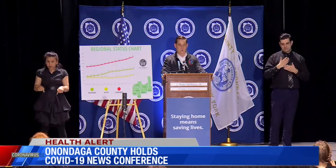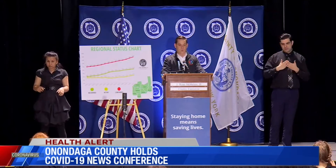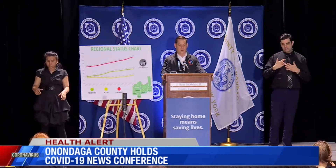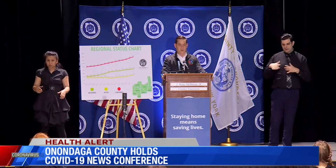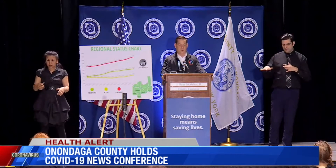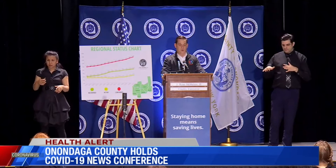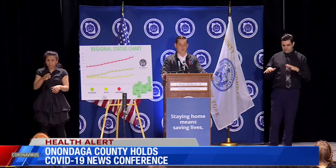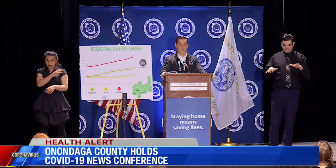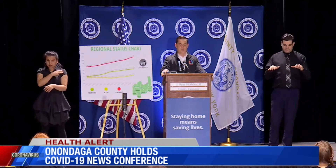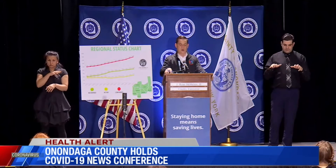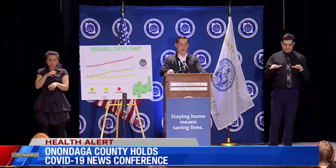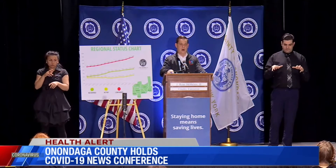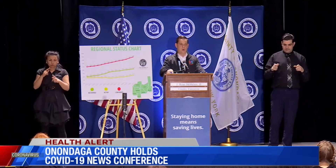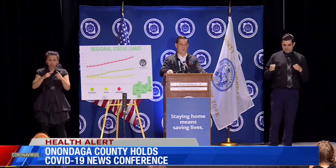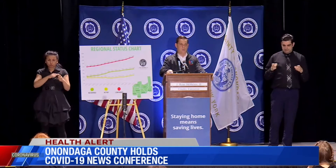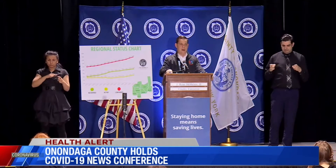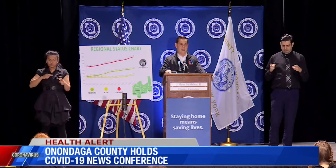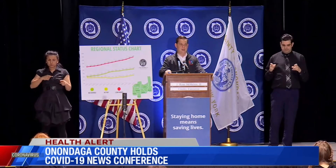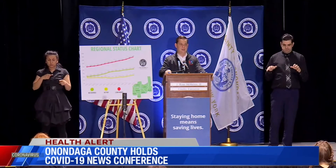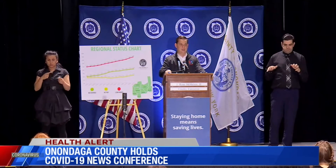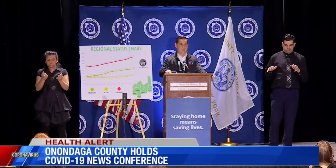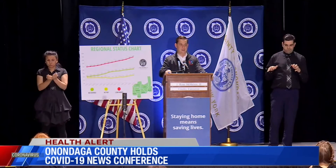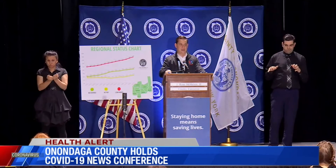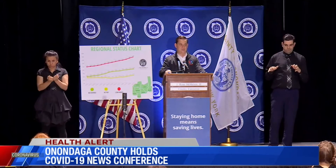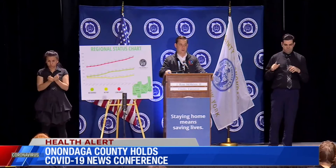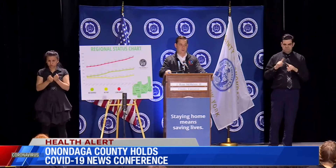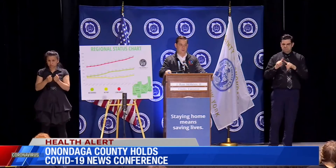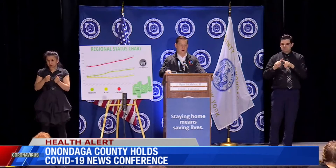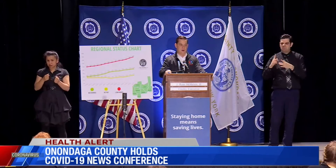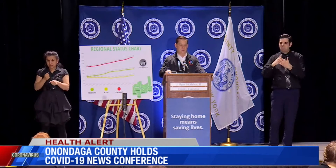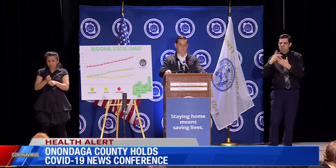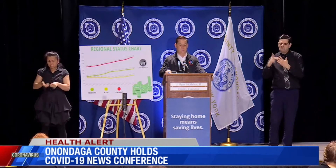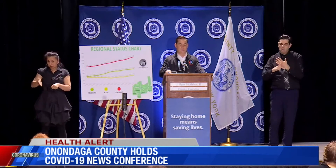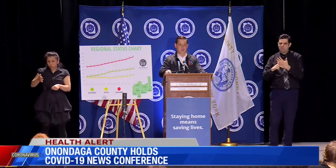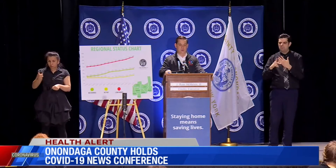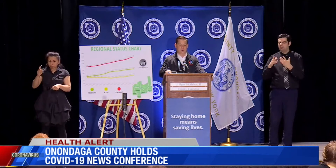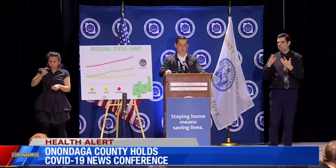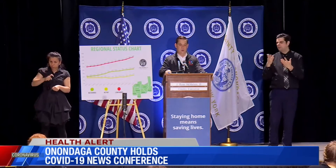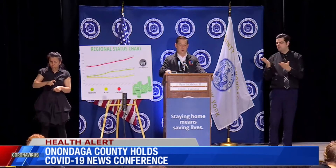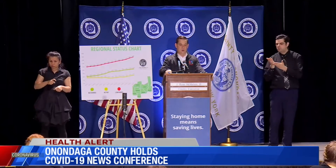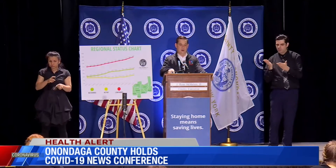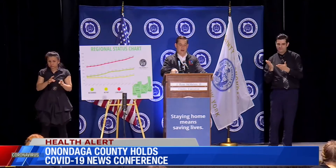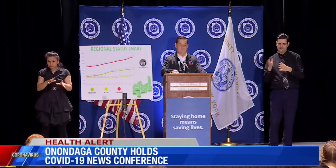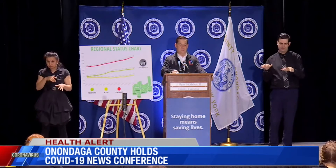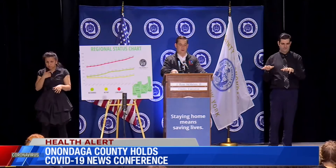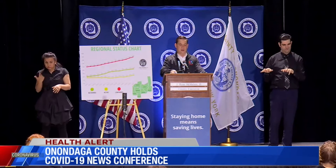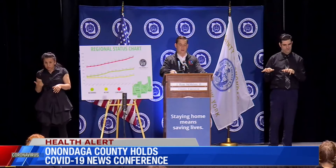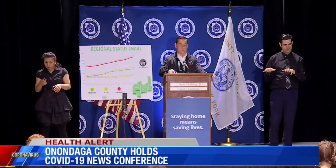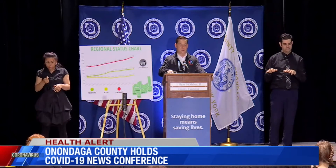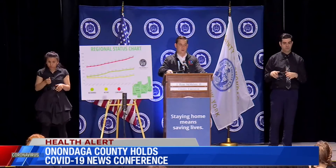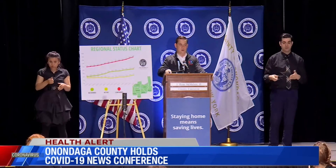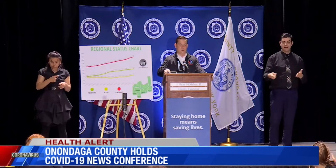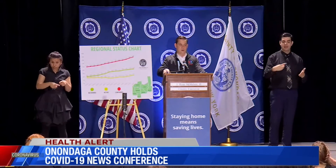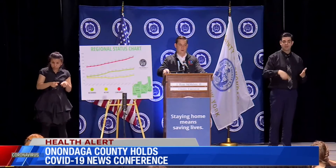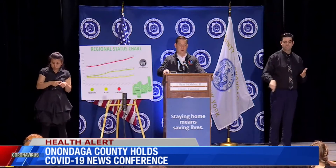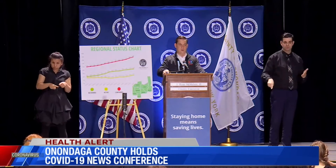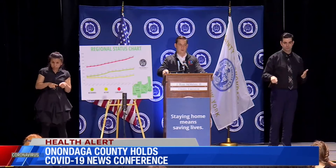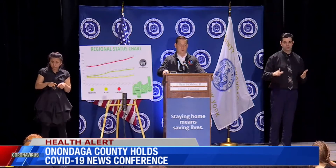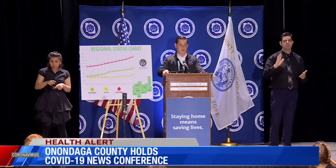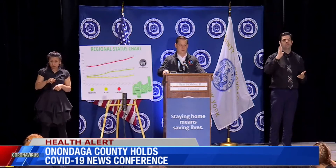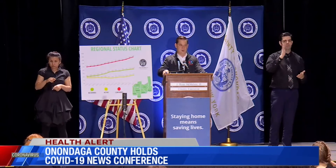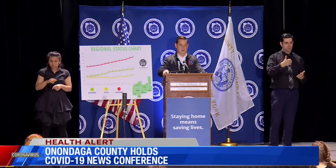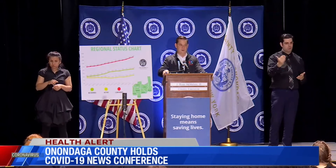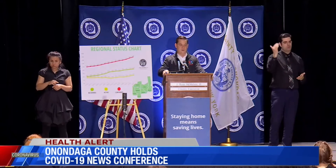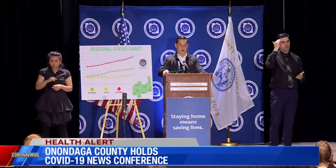Certainly, once we know how bad these sales tax payments are in June, we're going to have to make a certain number